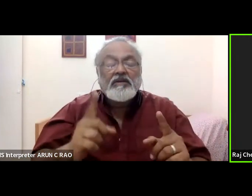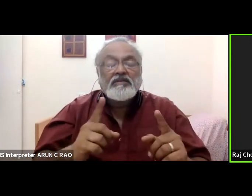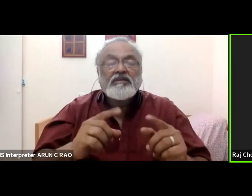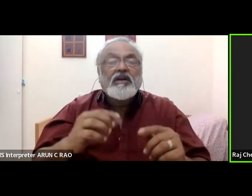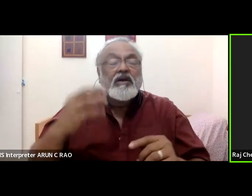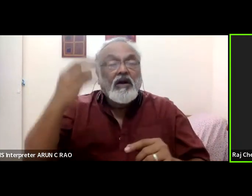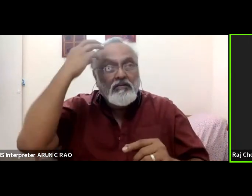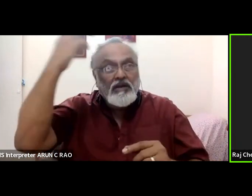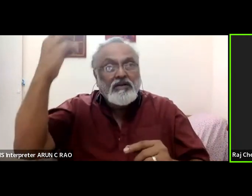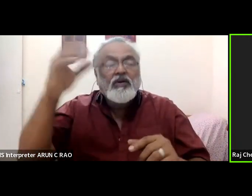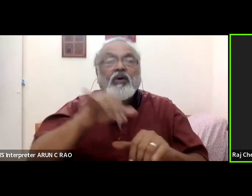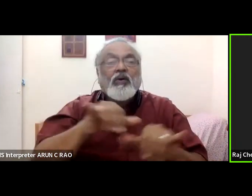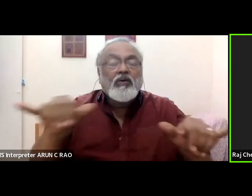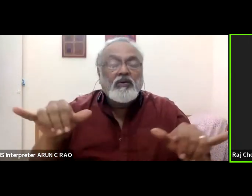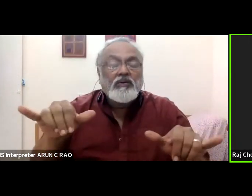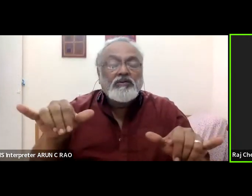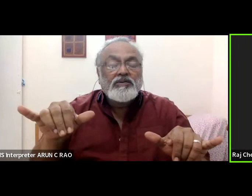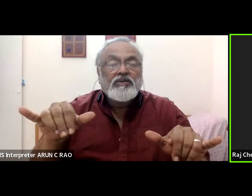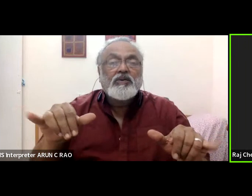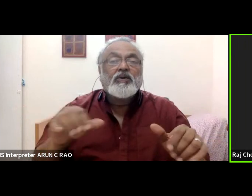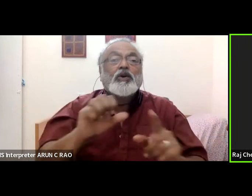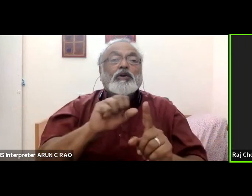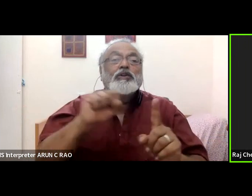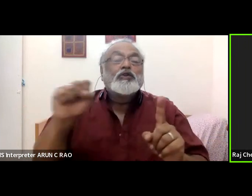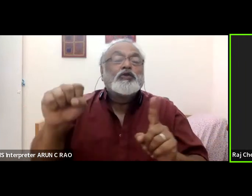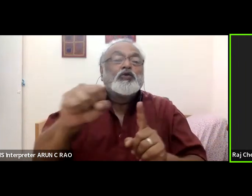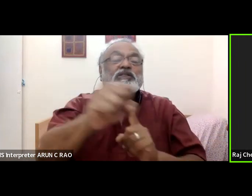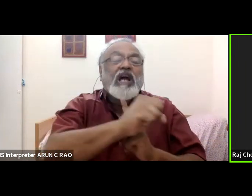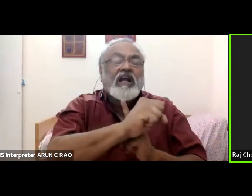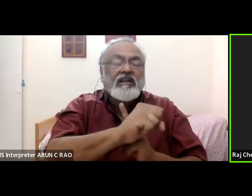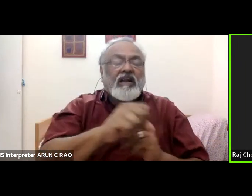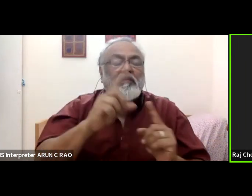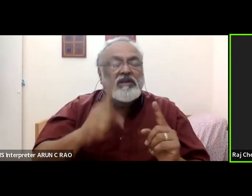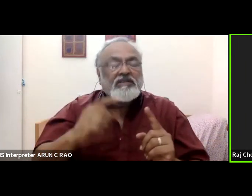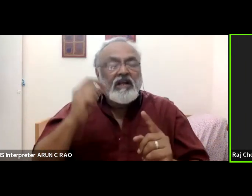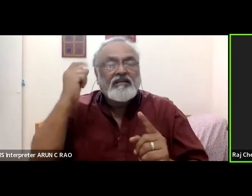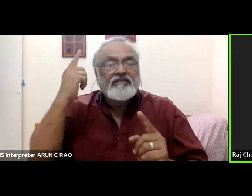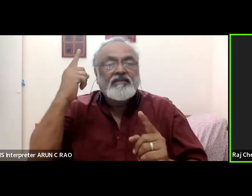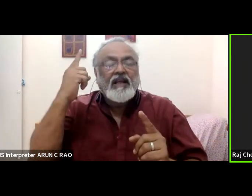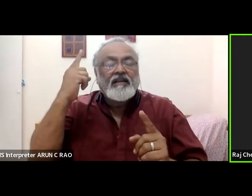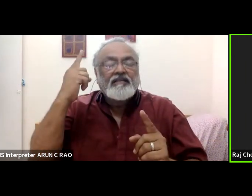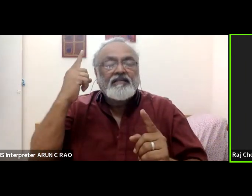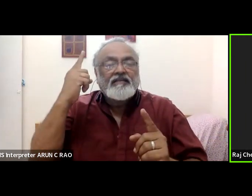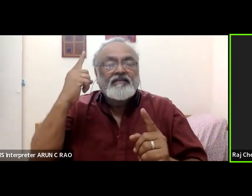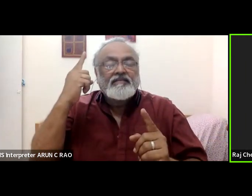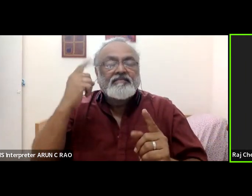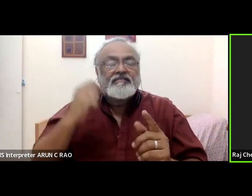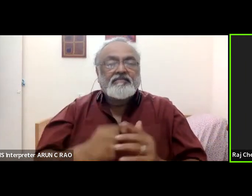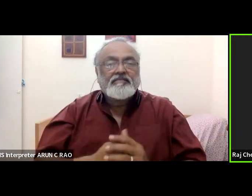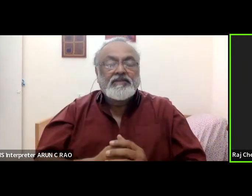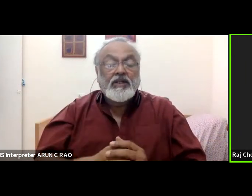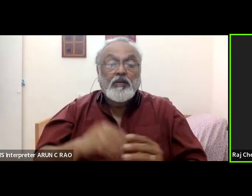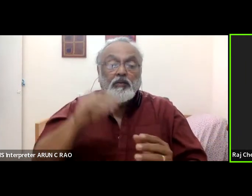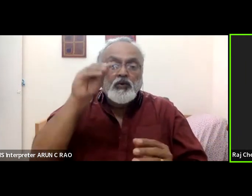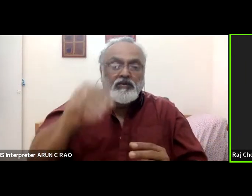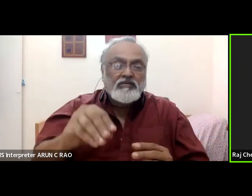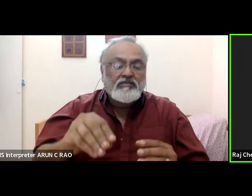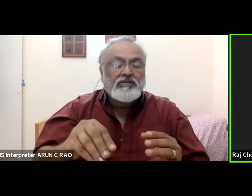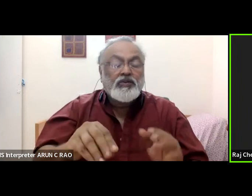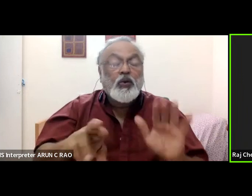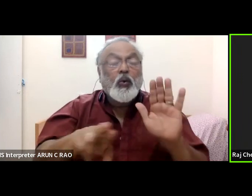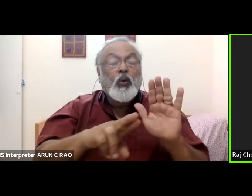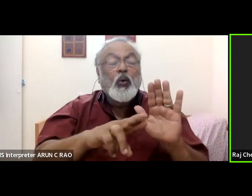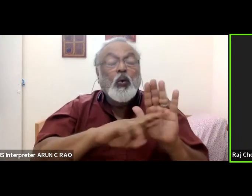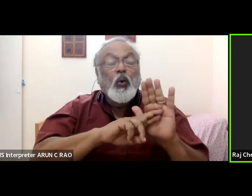also civil society has been working a lot, obviously, on it, where we start putting certain enforcements in place. So, for example, you can't build